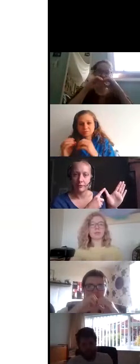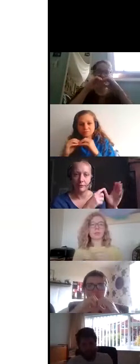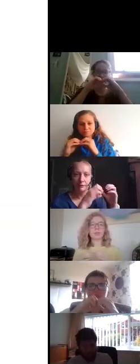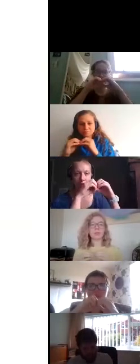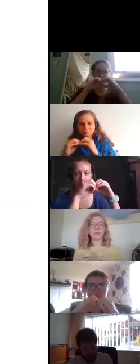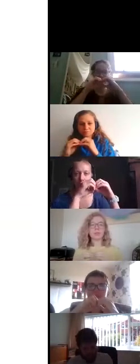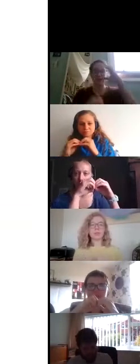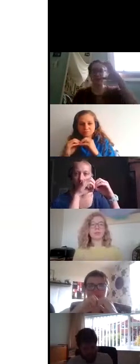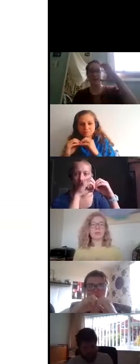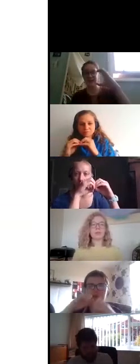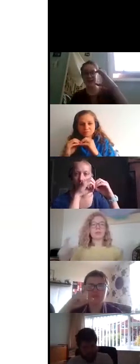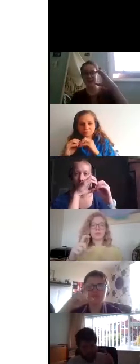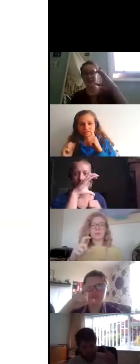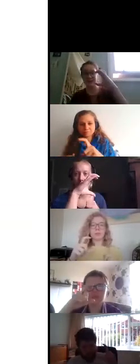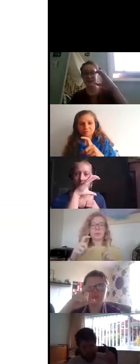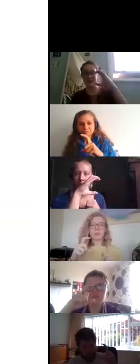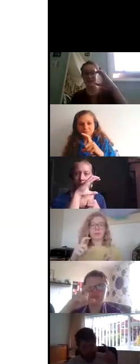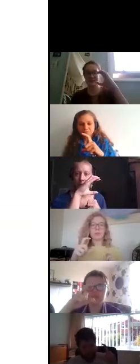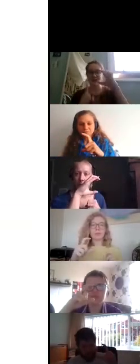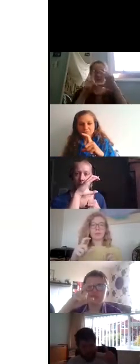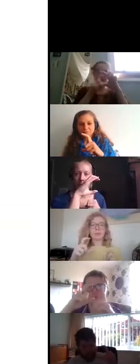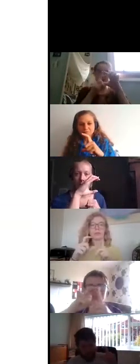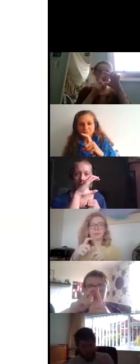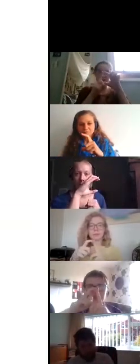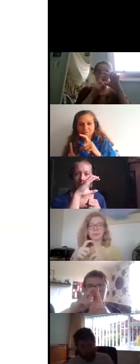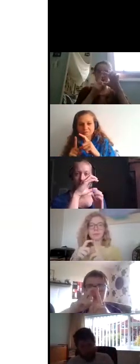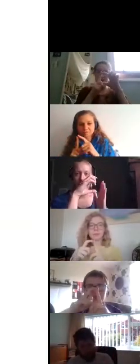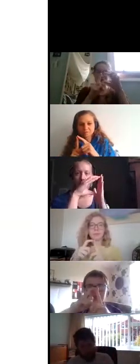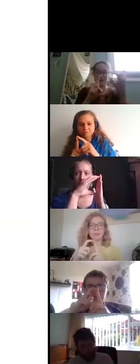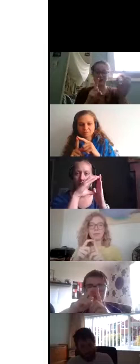B, C, D,